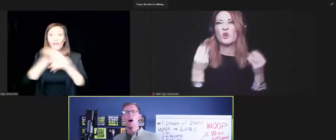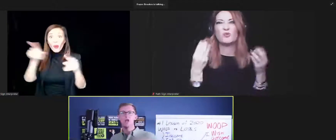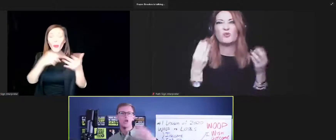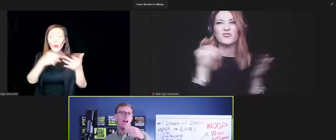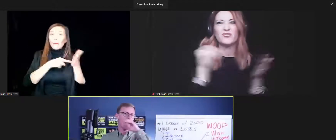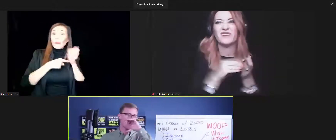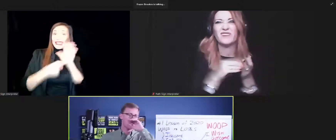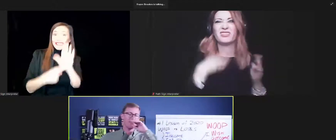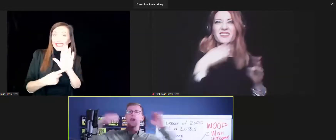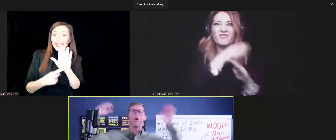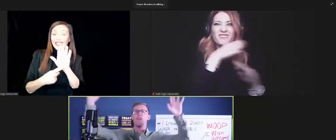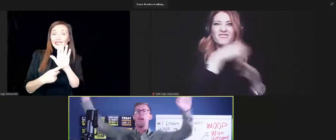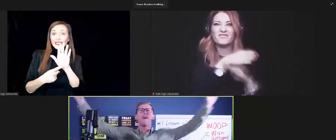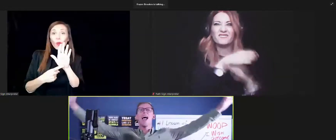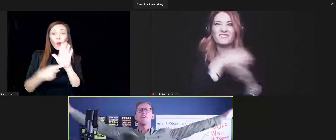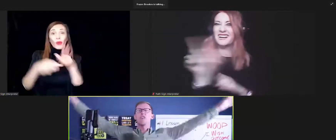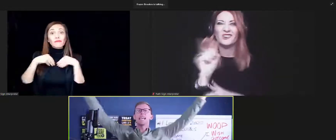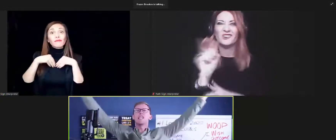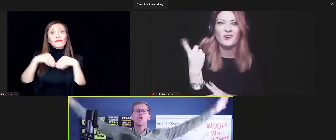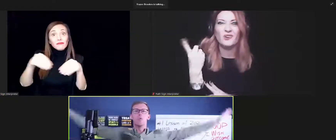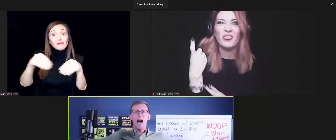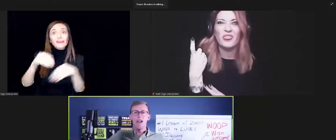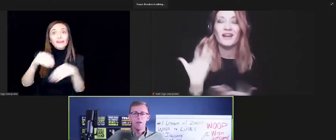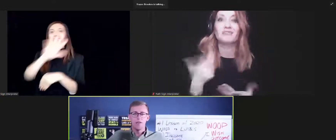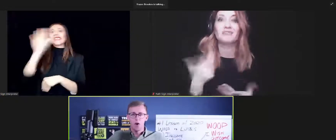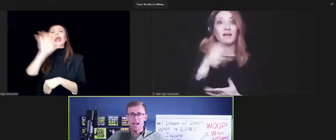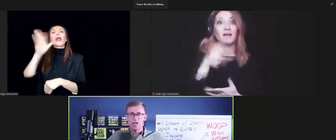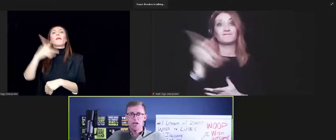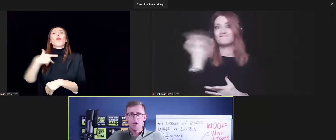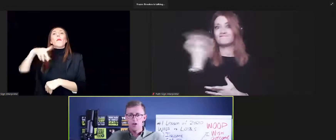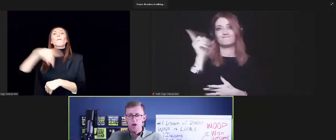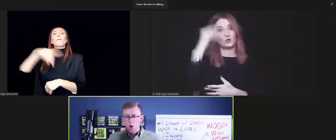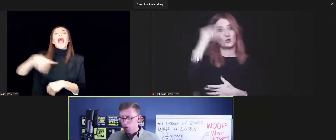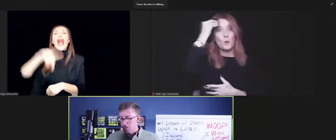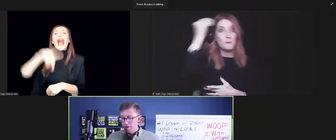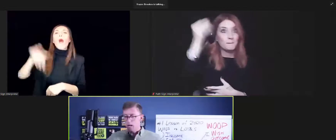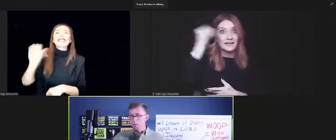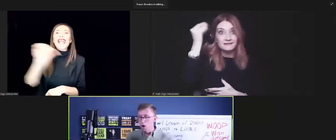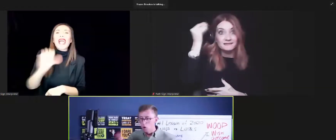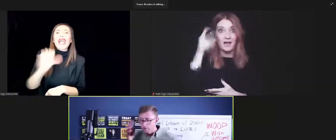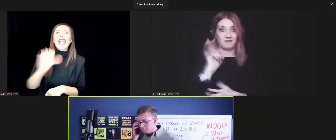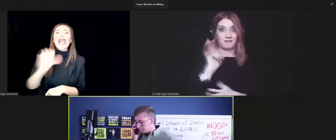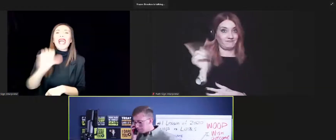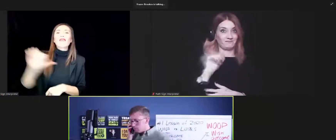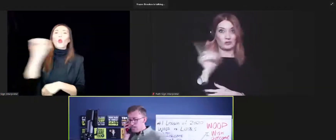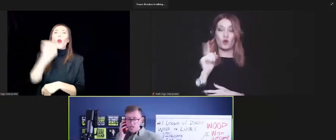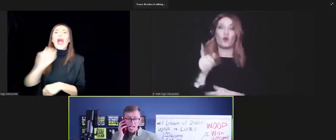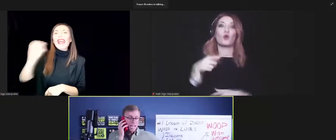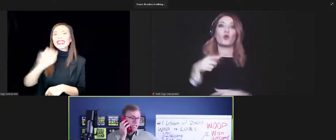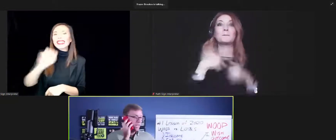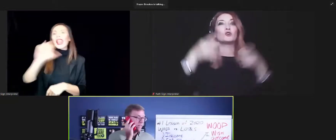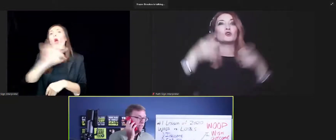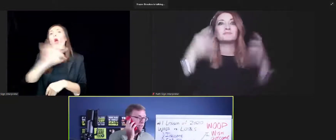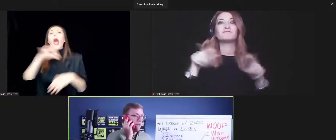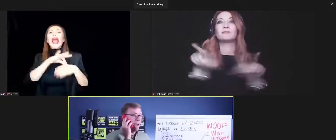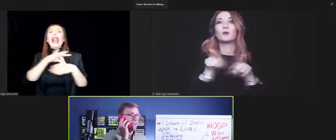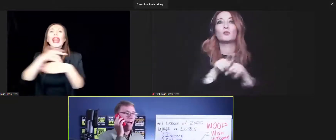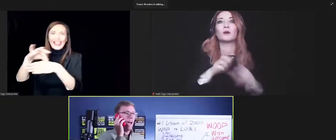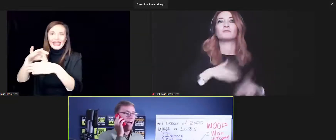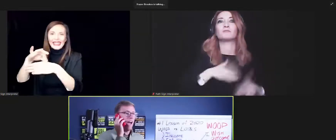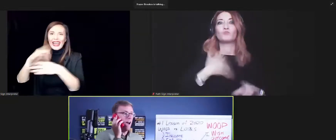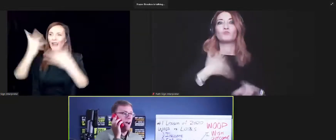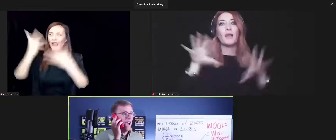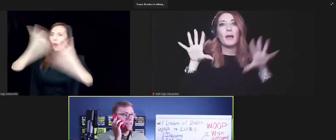or Andrea, Stefano, if any of the leaders who I know in the organization were to pick up the phone and say, listen,